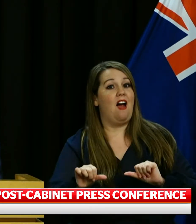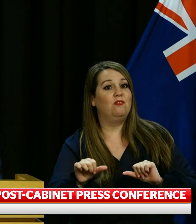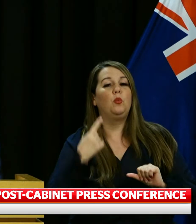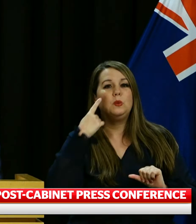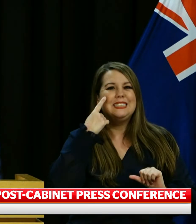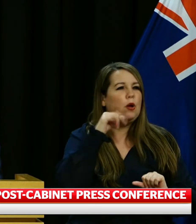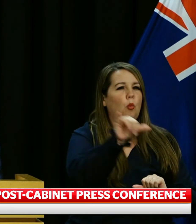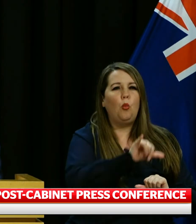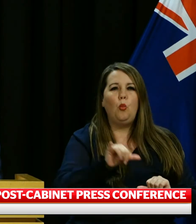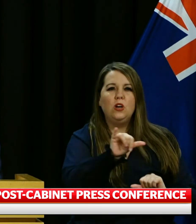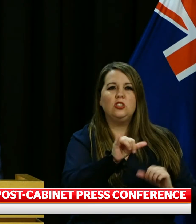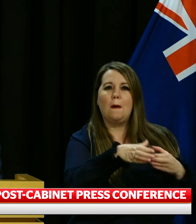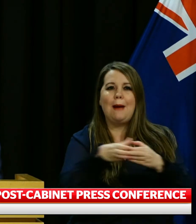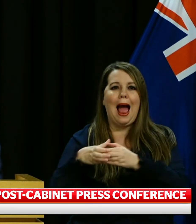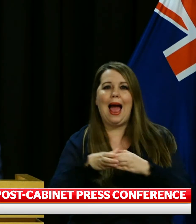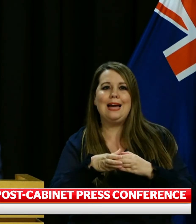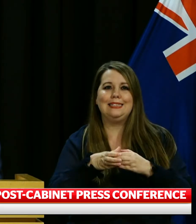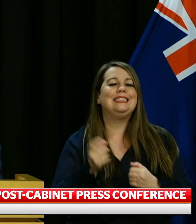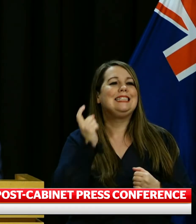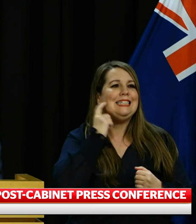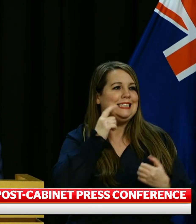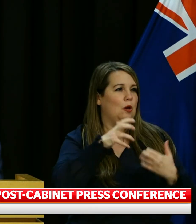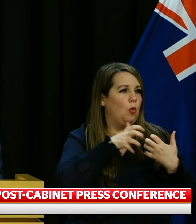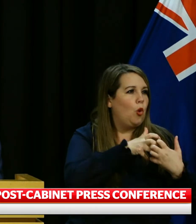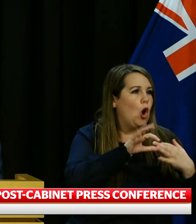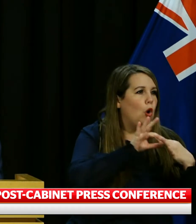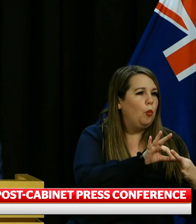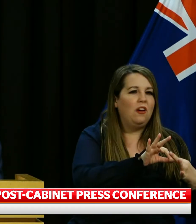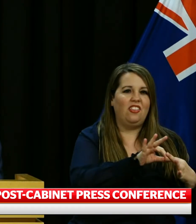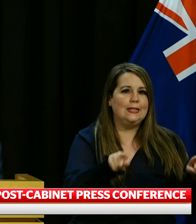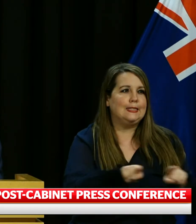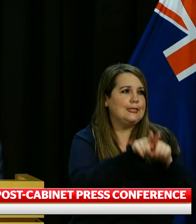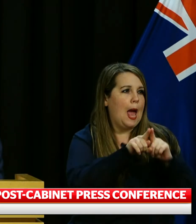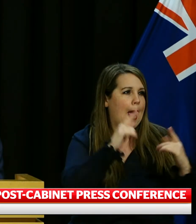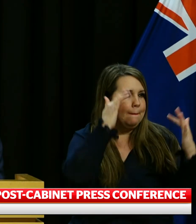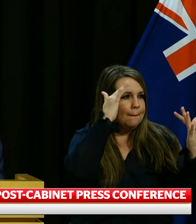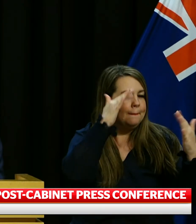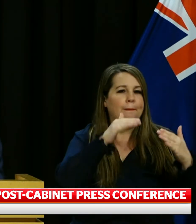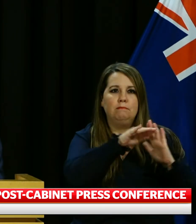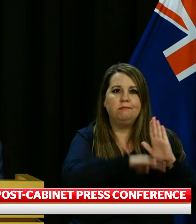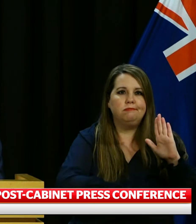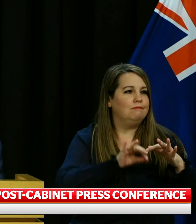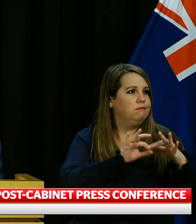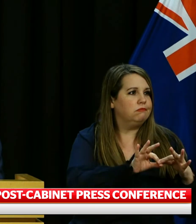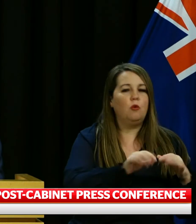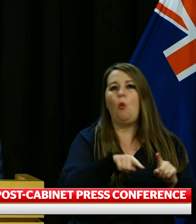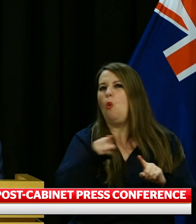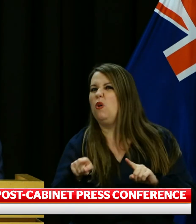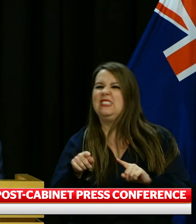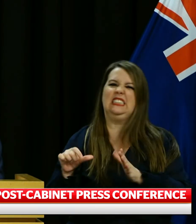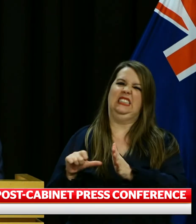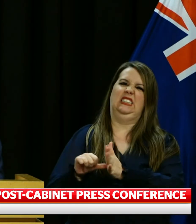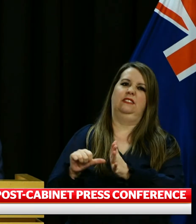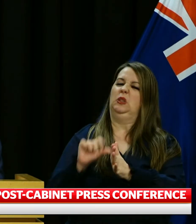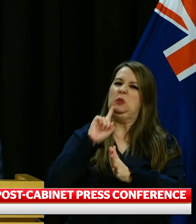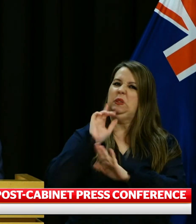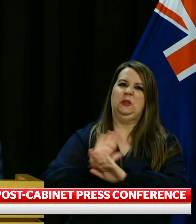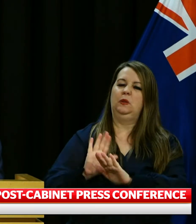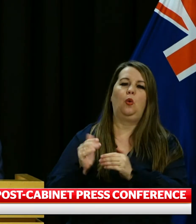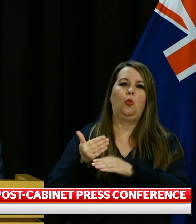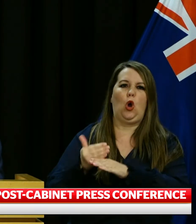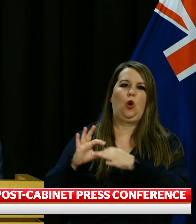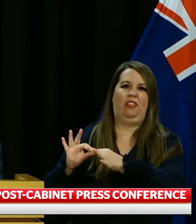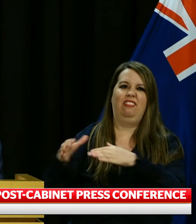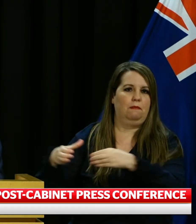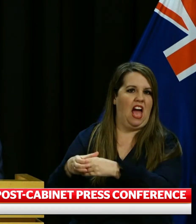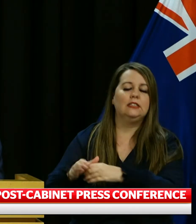that it would be more difficult to work with other parties. Seen of the Māori Party's manifesto so far, is there any way you could see them around